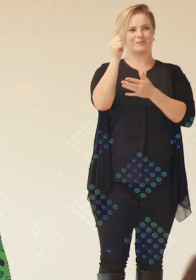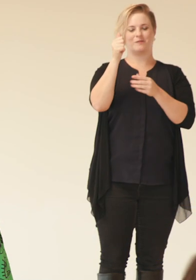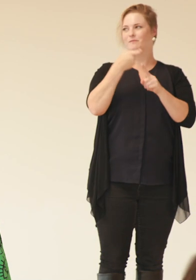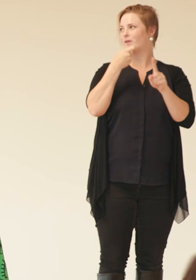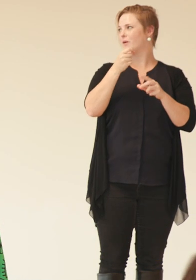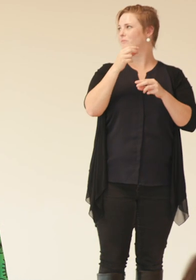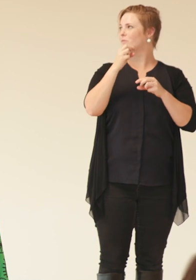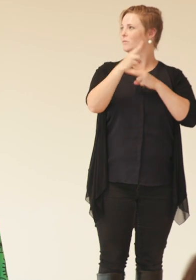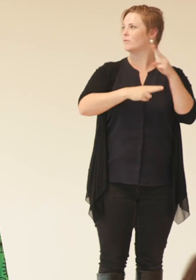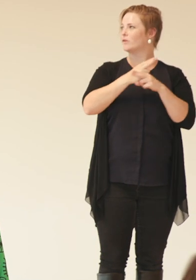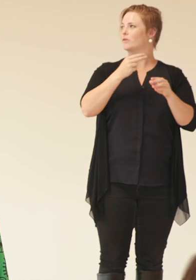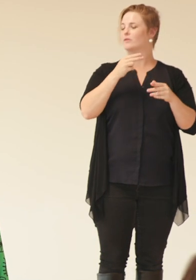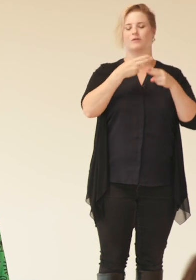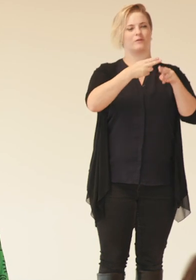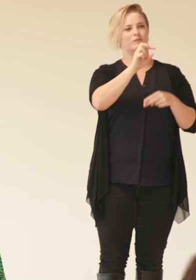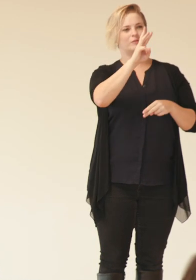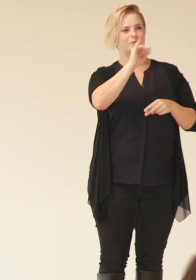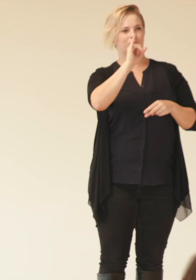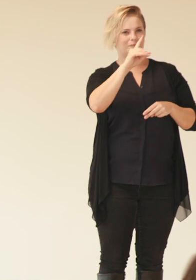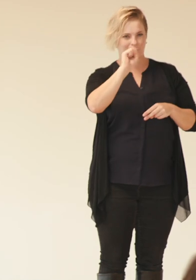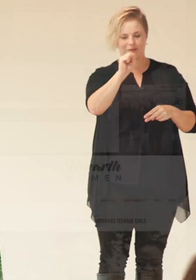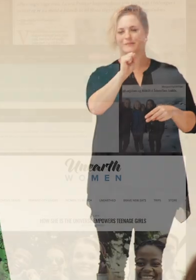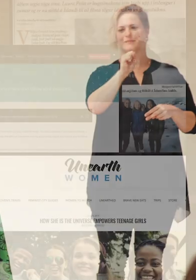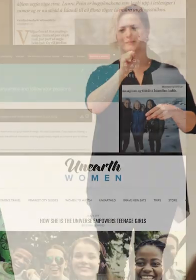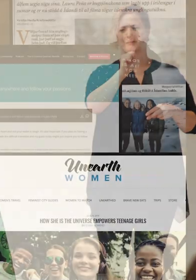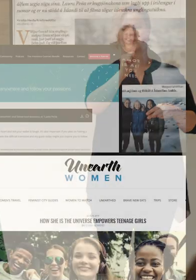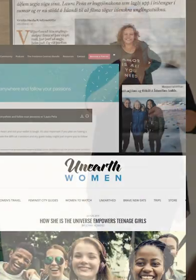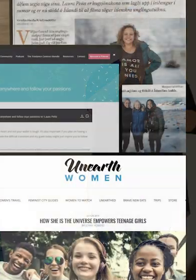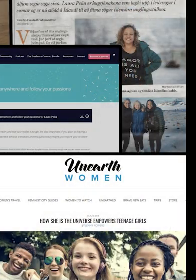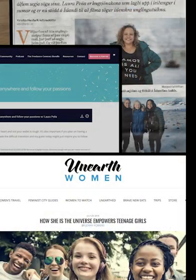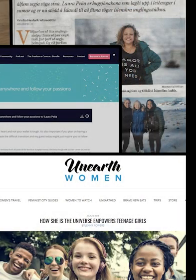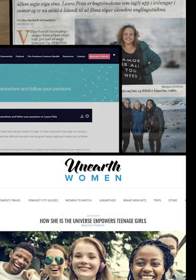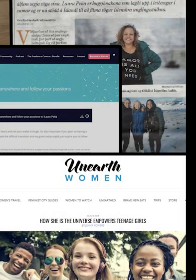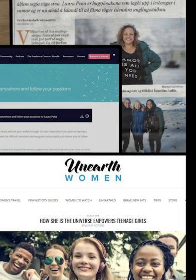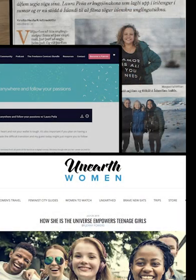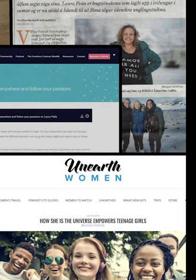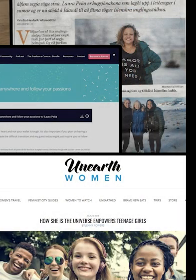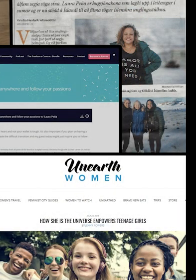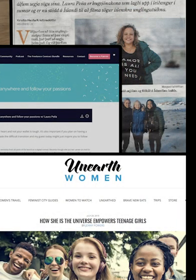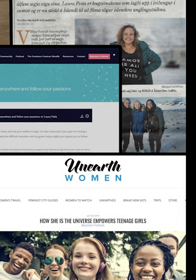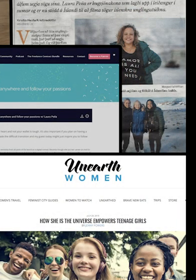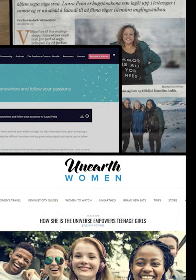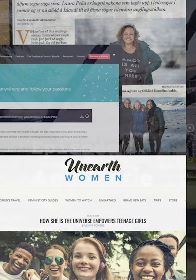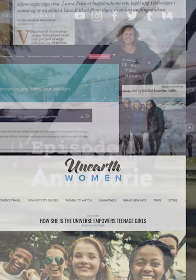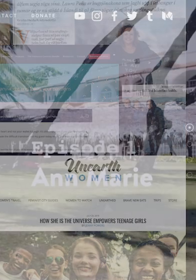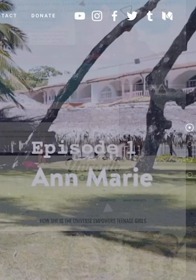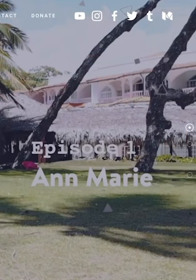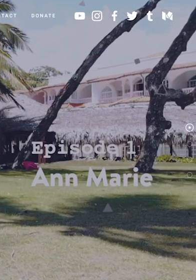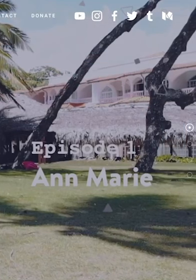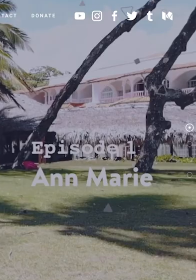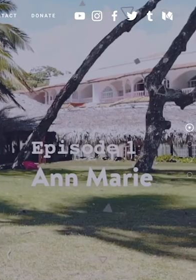amazing. And then the project has been in many, you know, people talking about it. And this is the